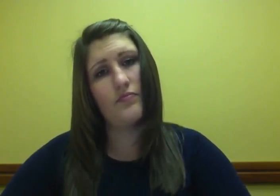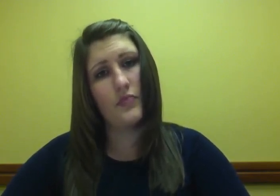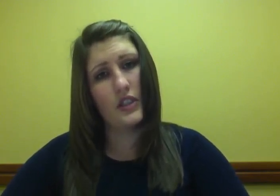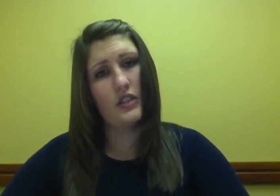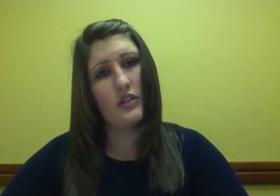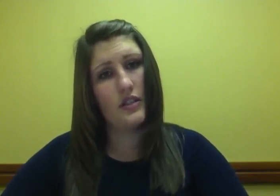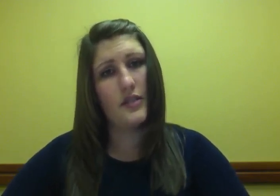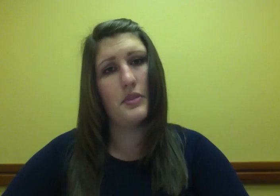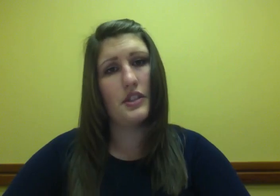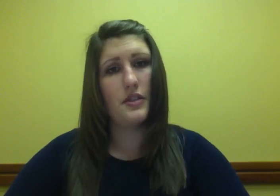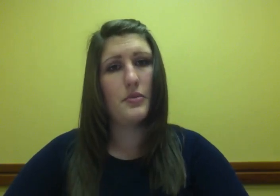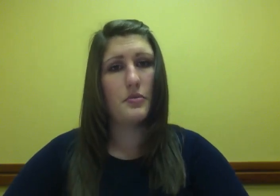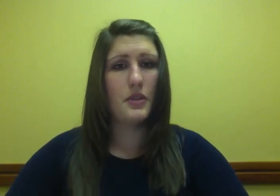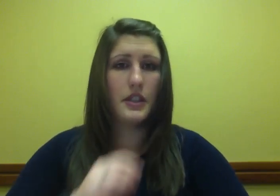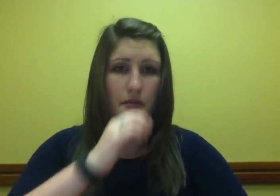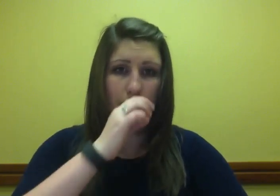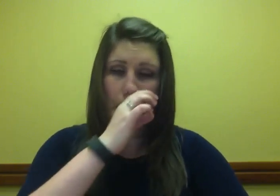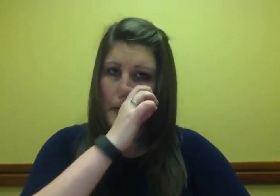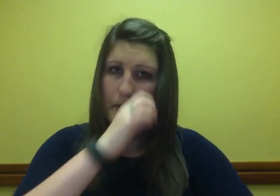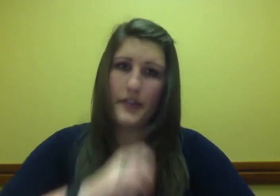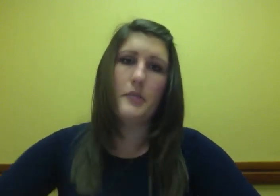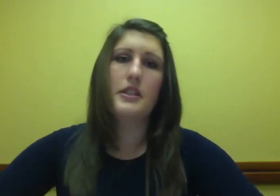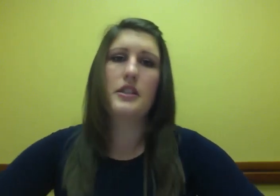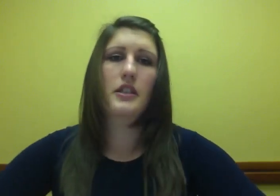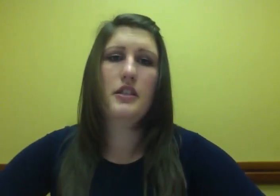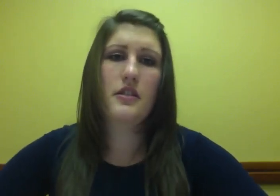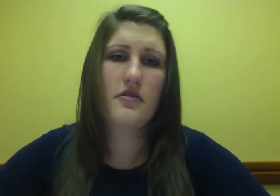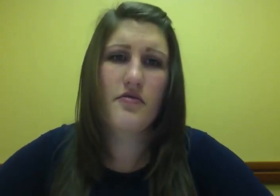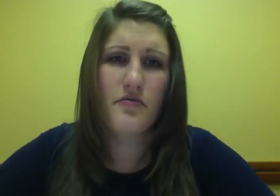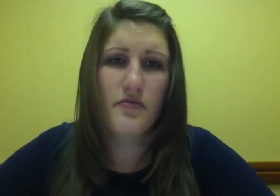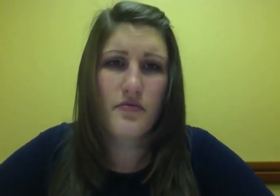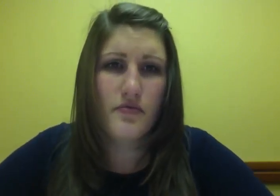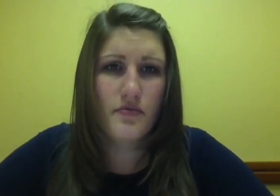They're gonna stop and sleep somewhere. Make it at 6.